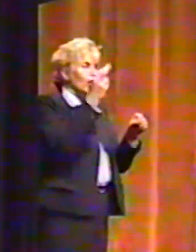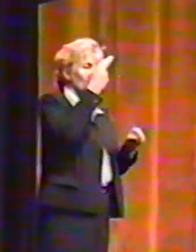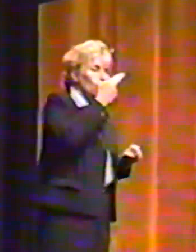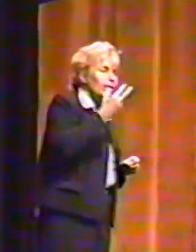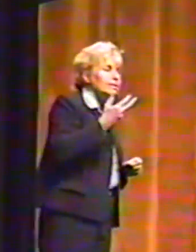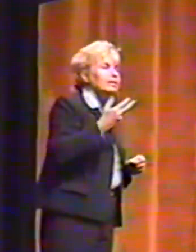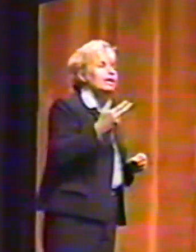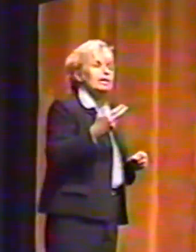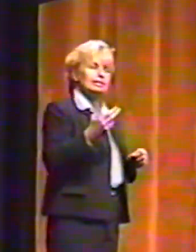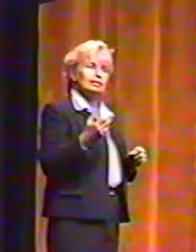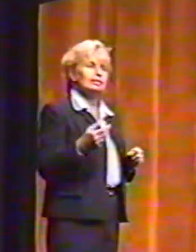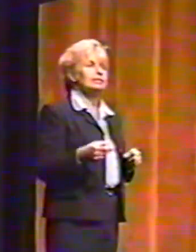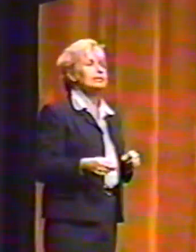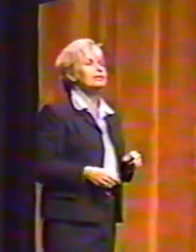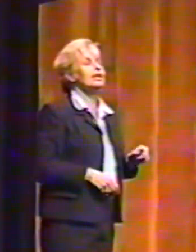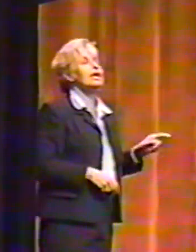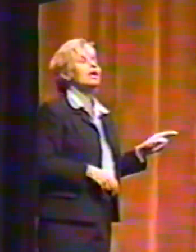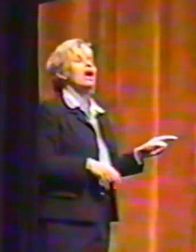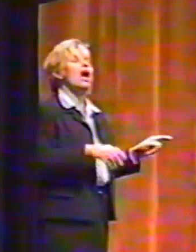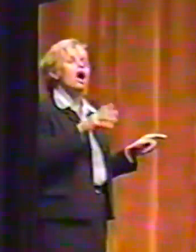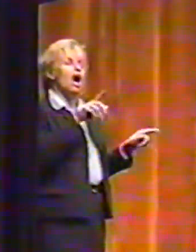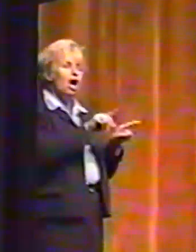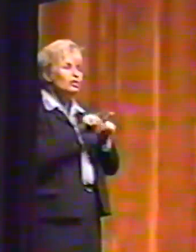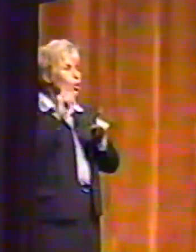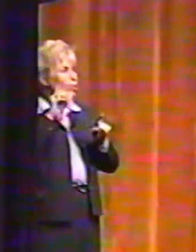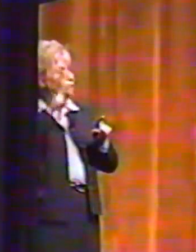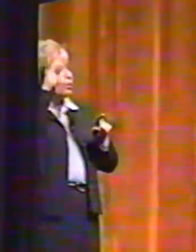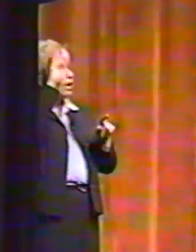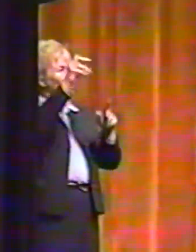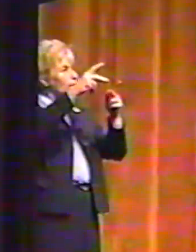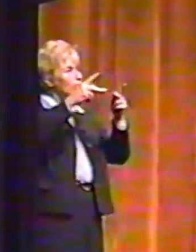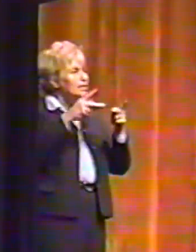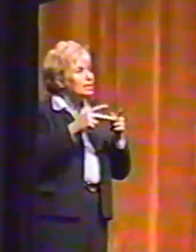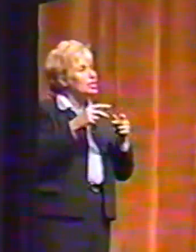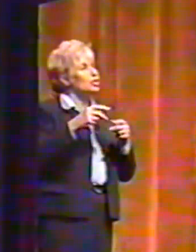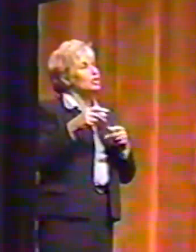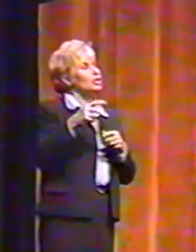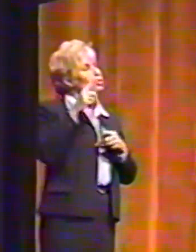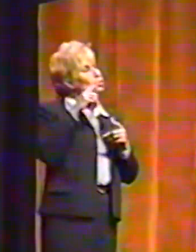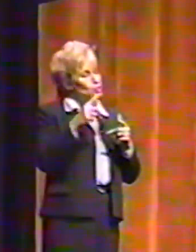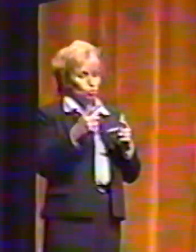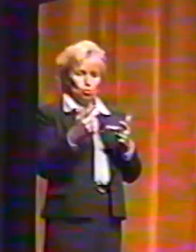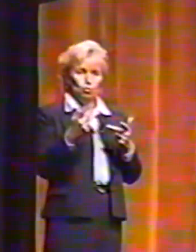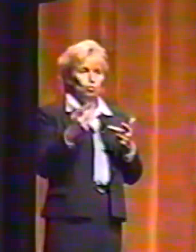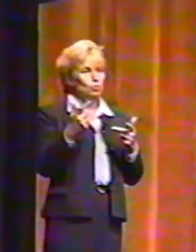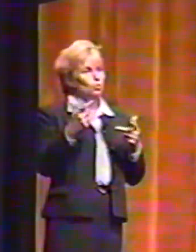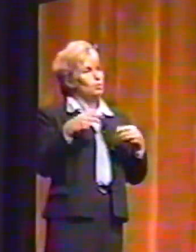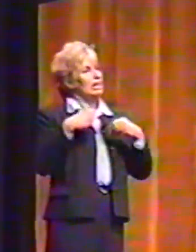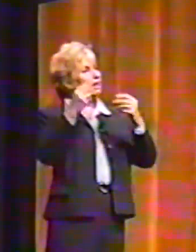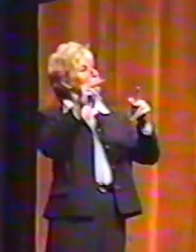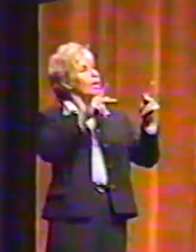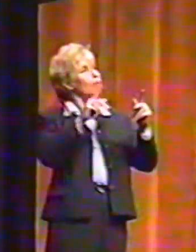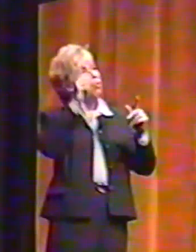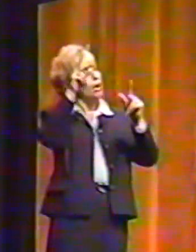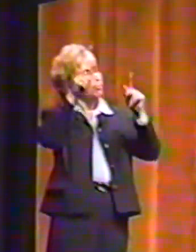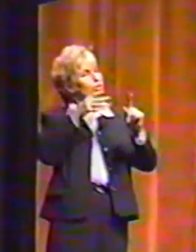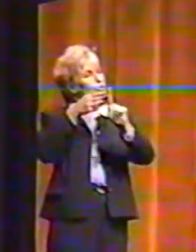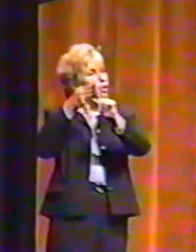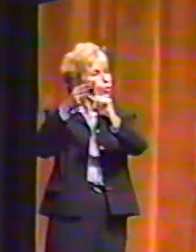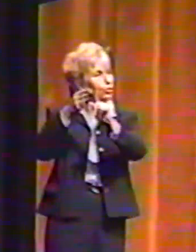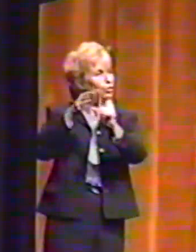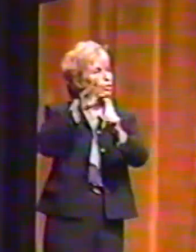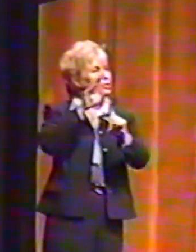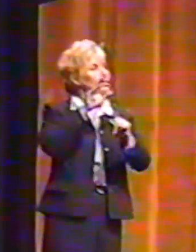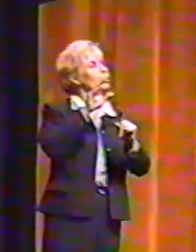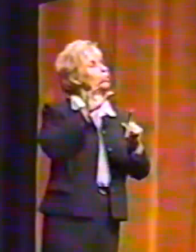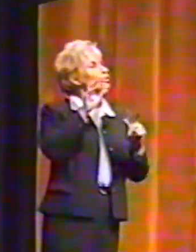would create an ombudsman to give people an outlet for complaints and concerns. And it would also create an office just to deal with the issues of juveniles, to